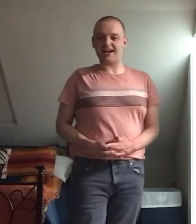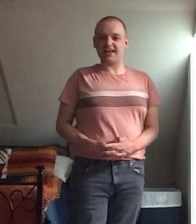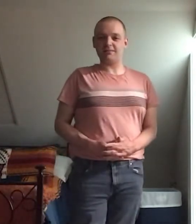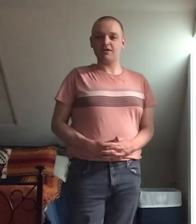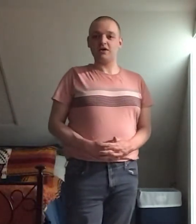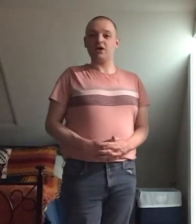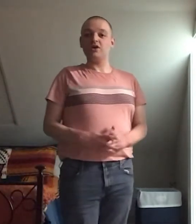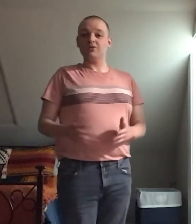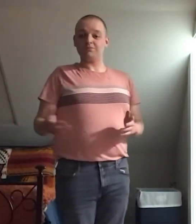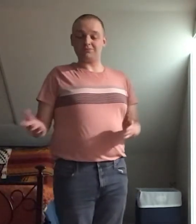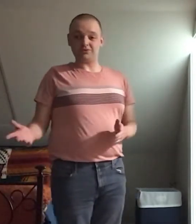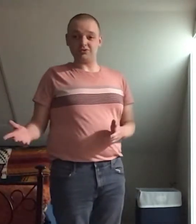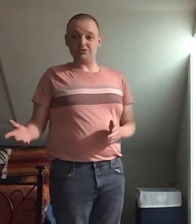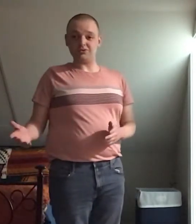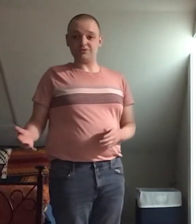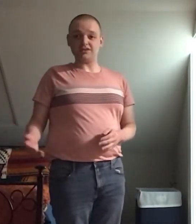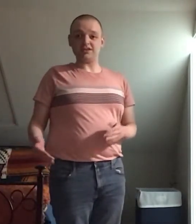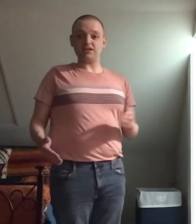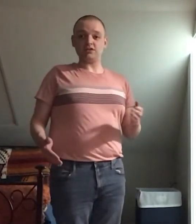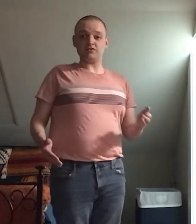summertime. Beauty to